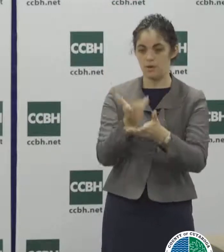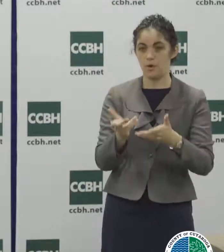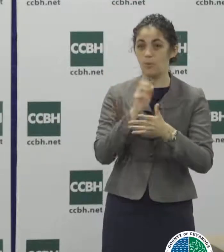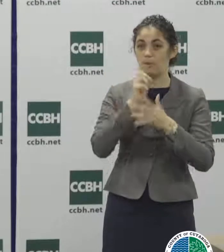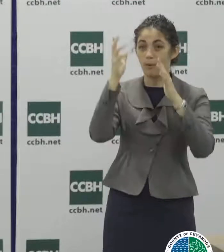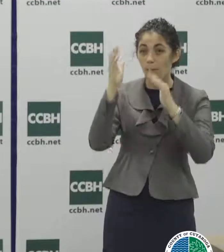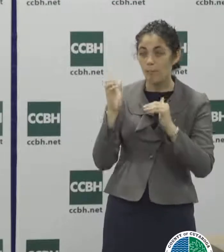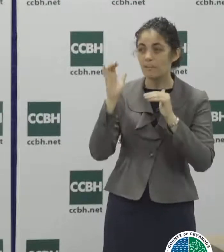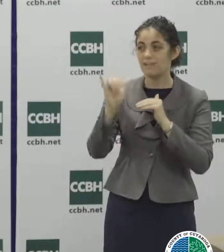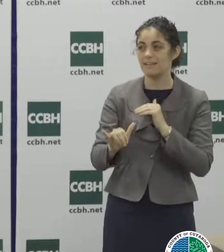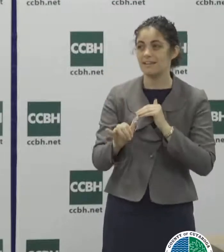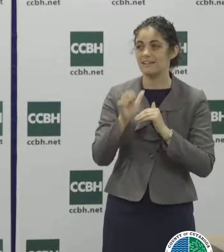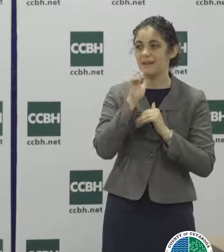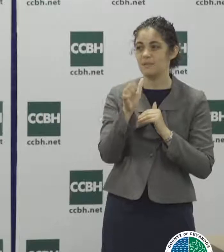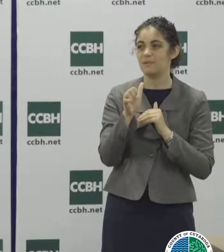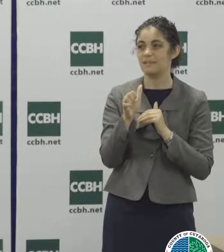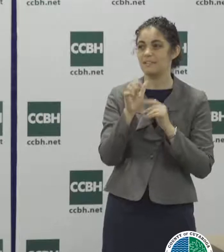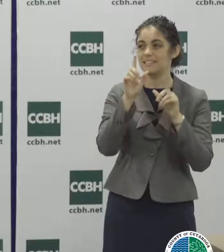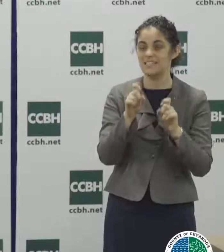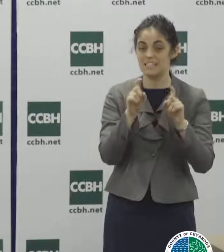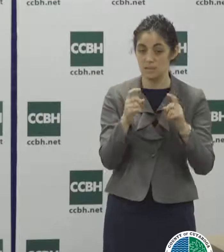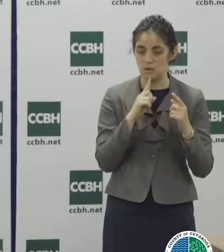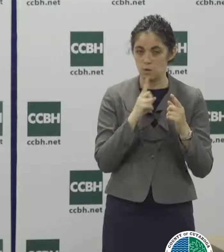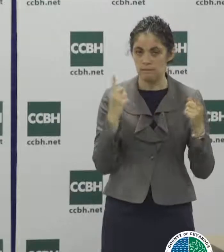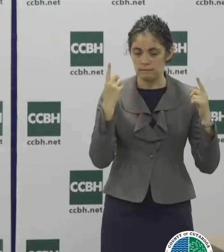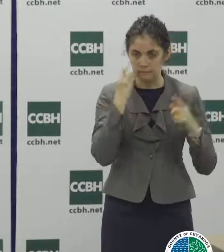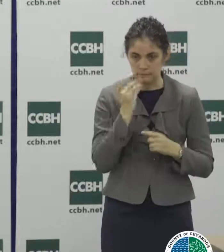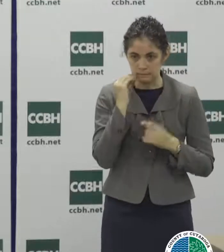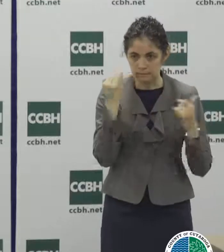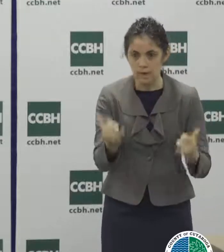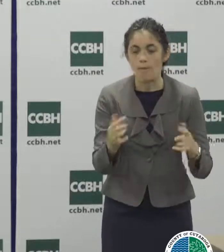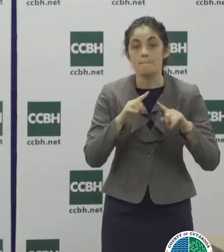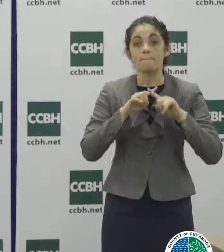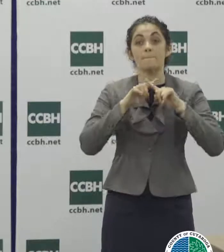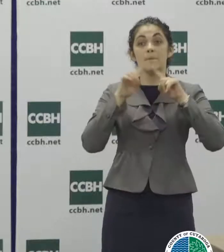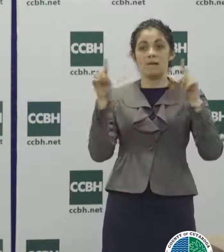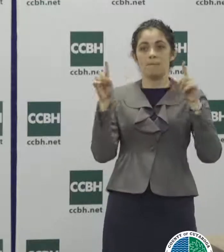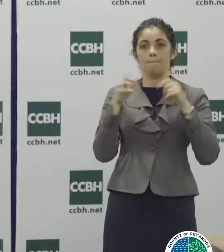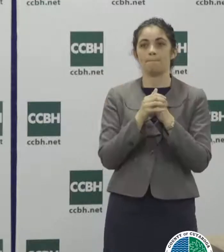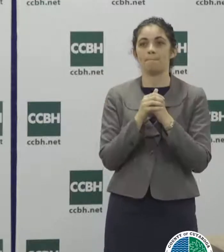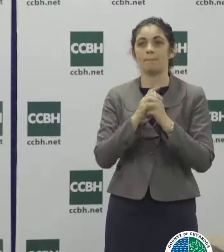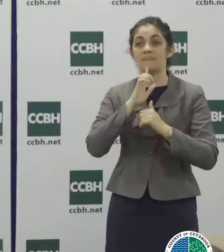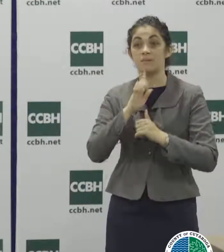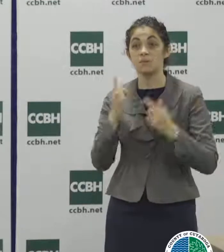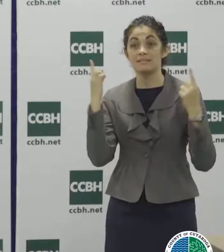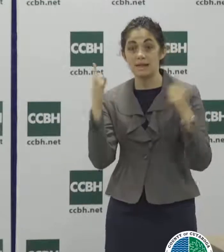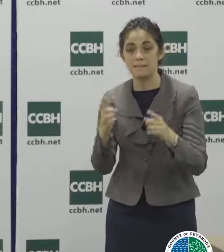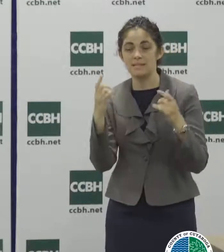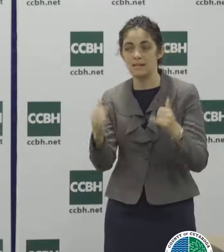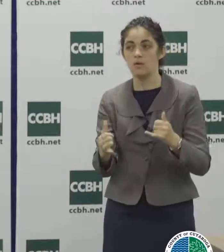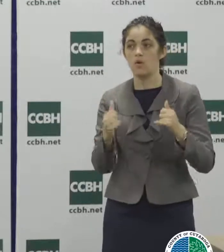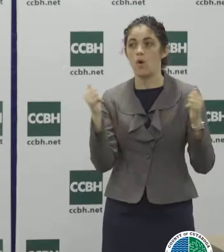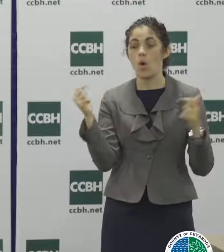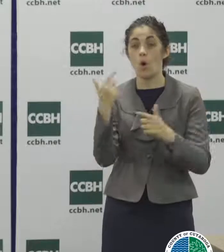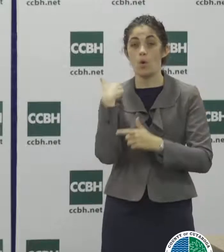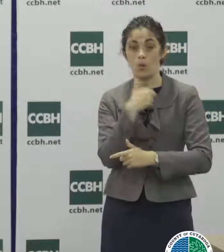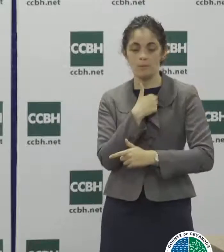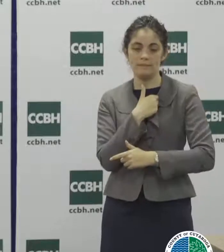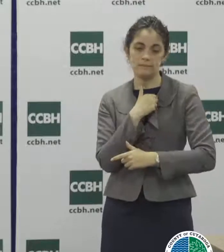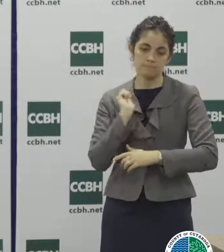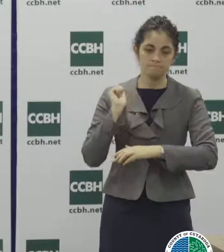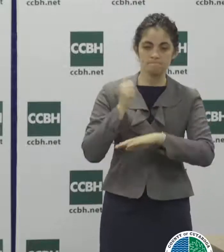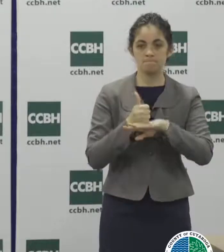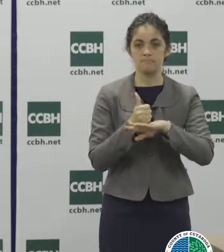hoped that it would not be tested in quite this way. But the fact that it is, and the fact that we have stepped